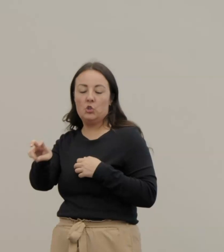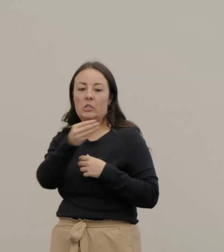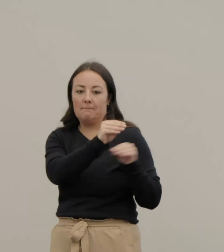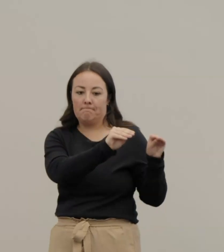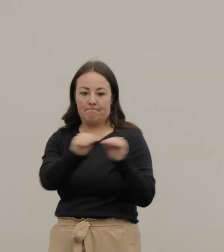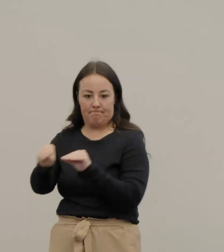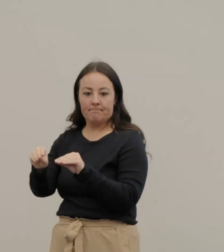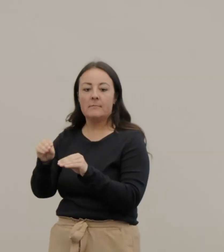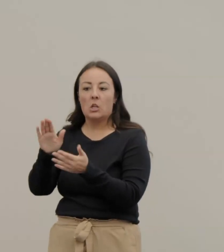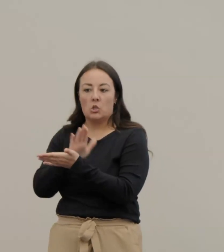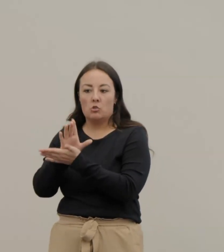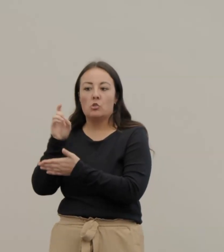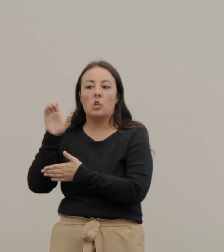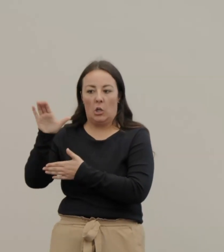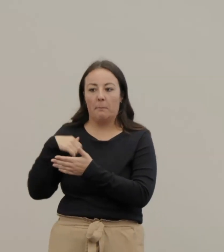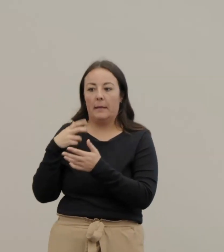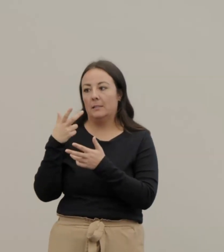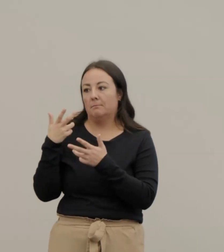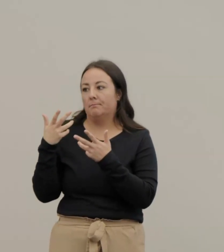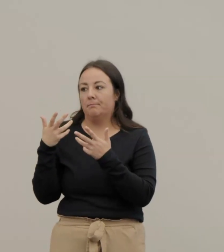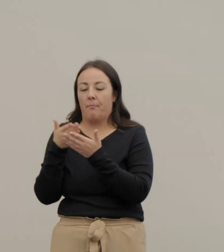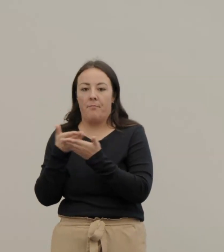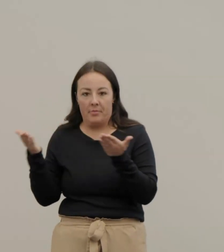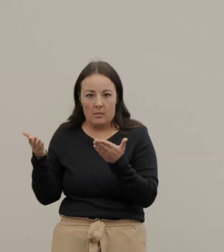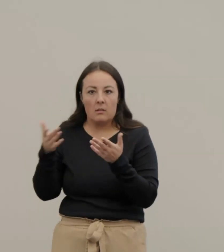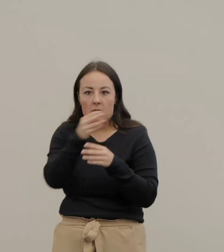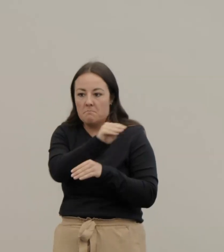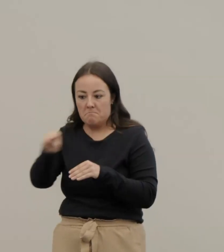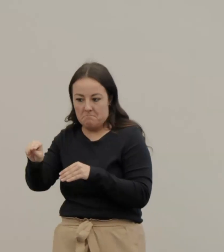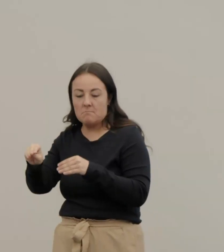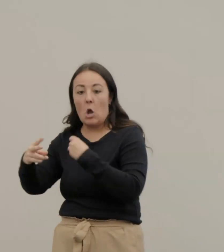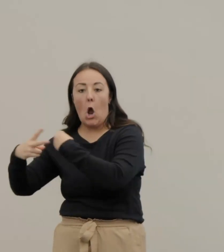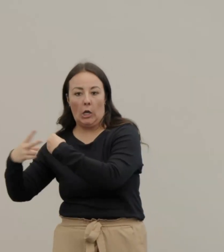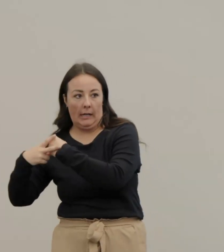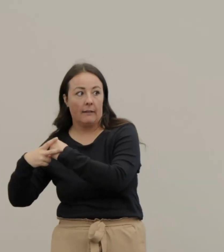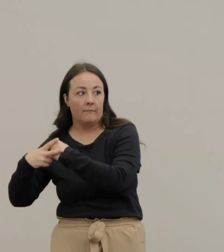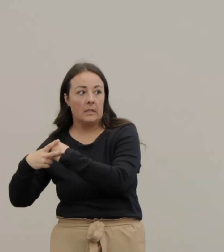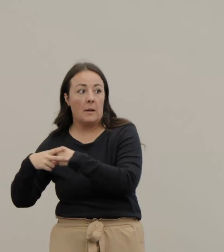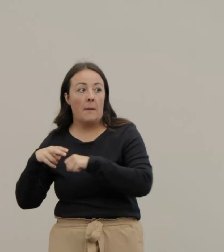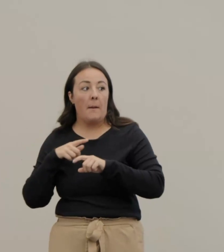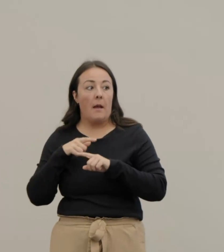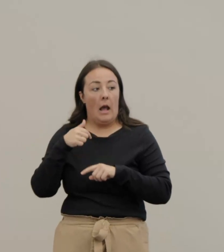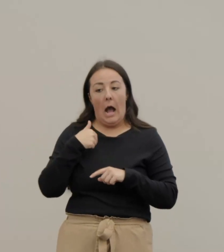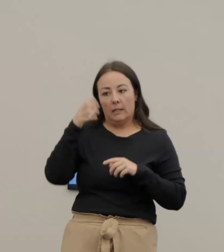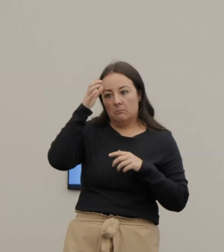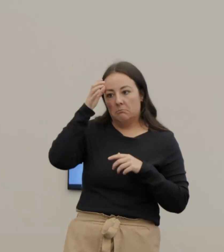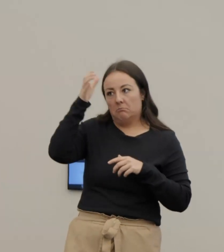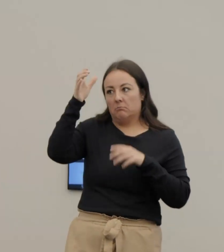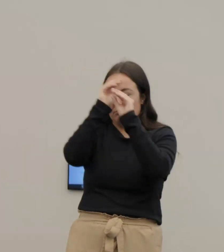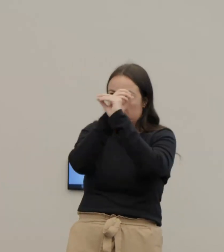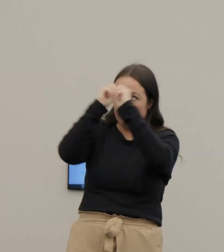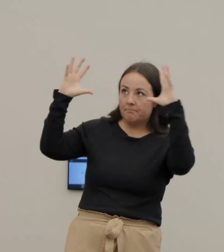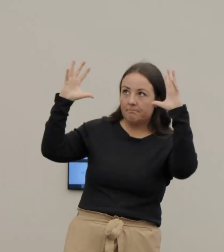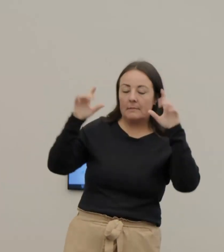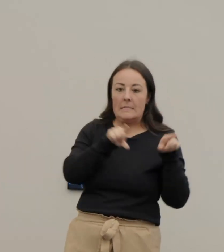provisions and the website provisions on archiving. I conceptually in my head think of them as the same